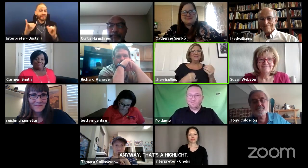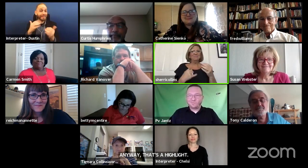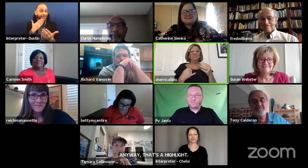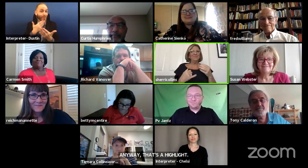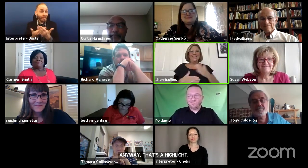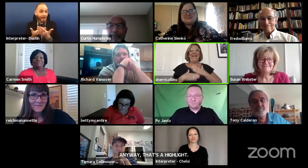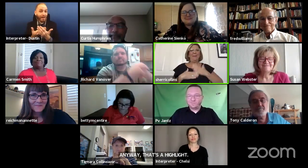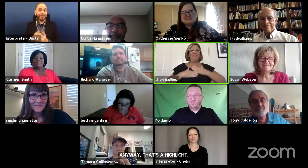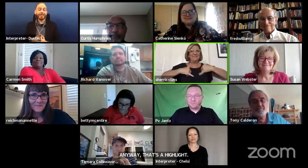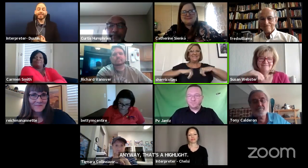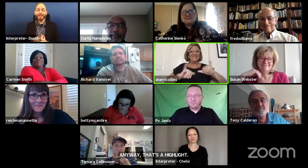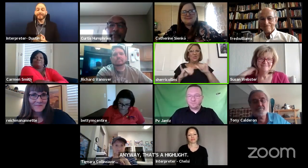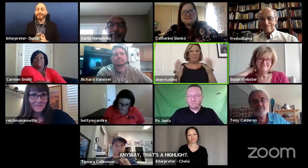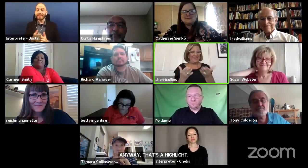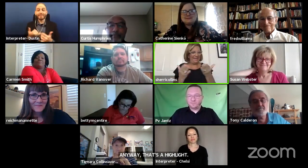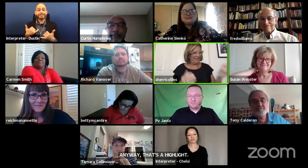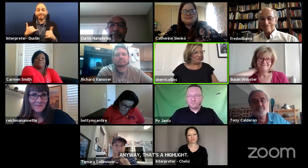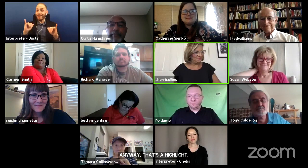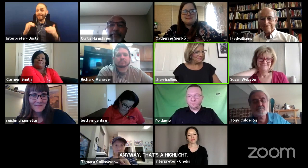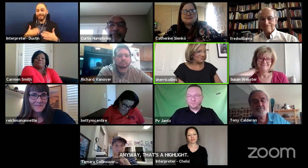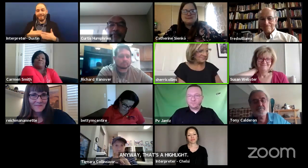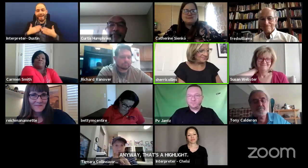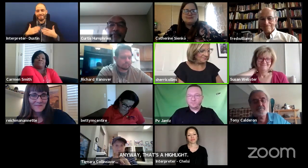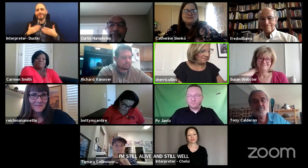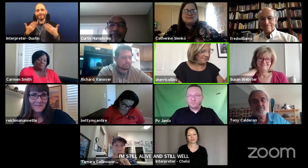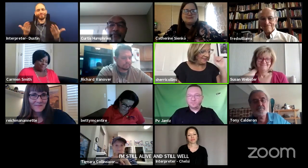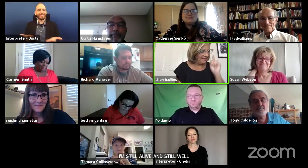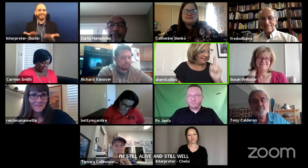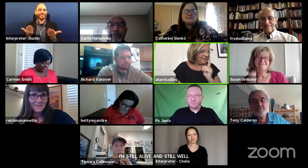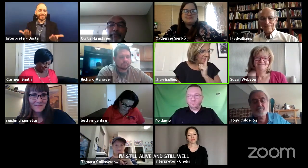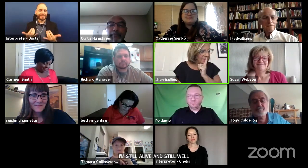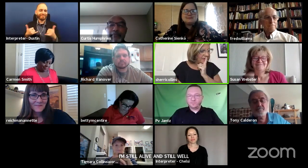and happy to still be here.